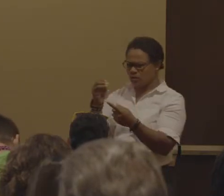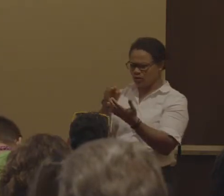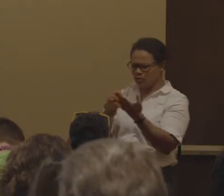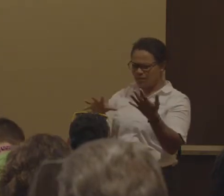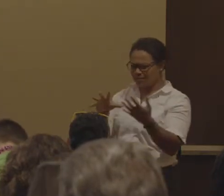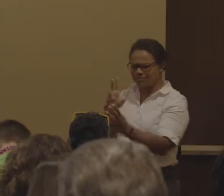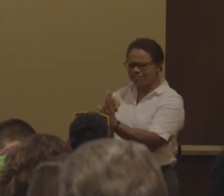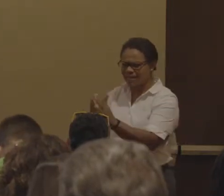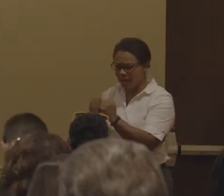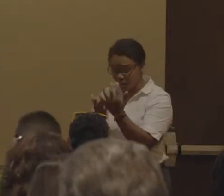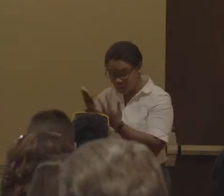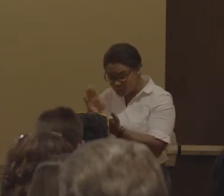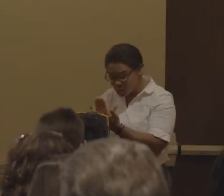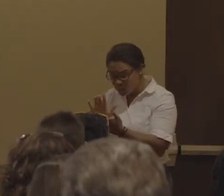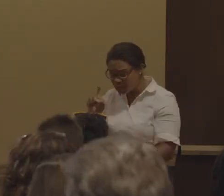or?